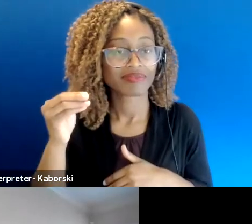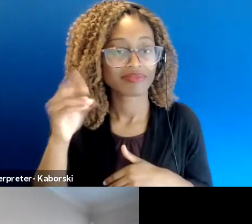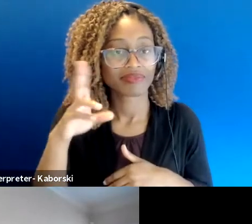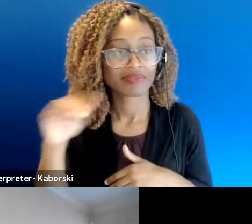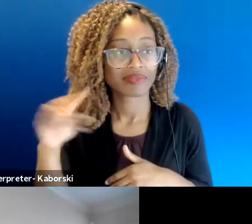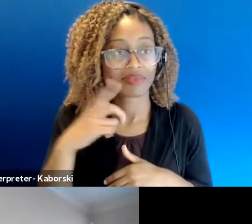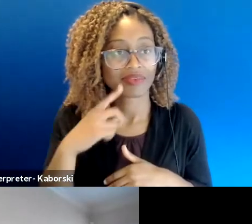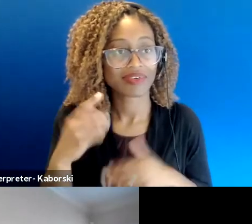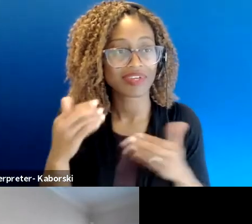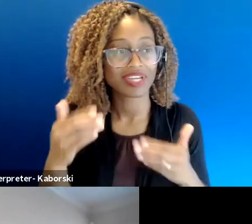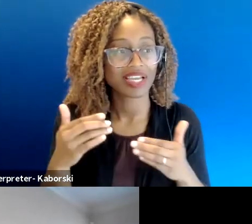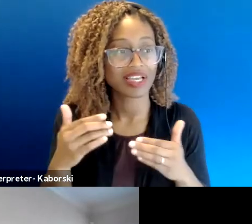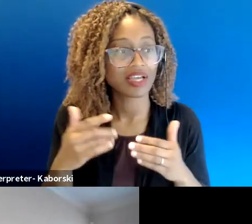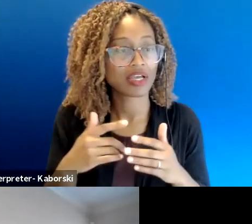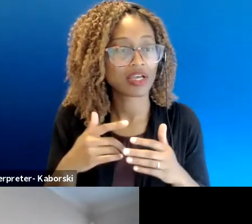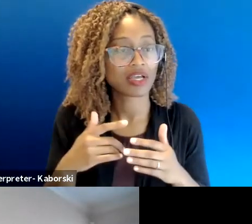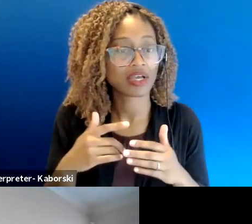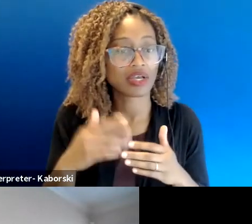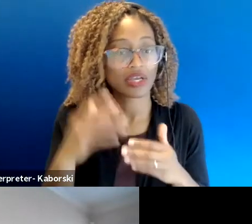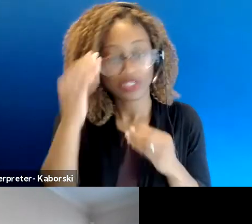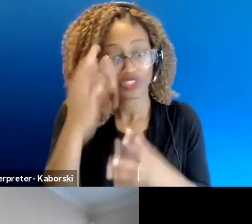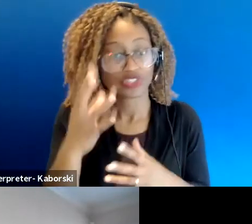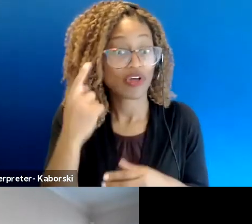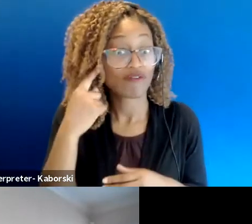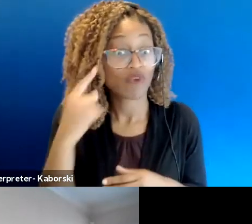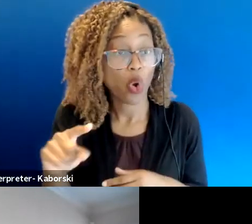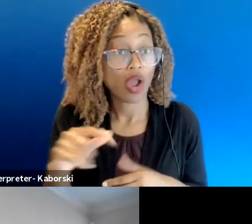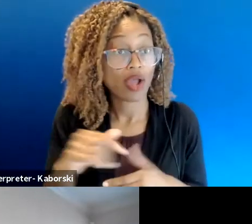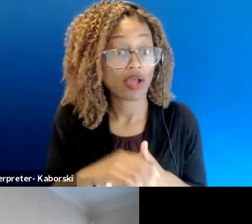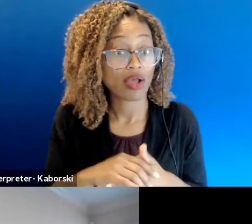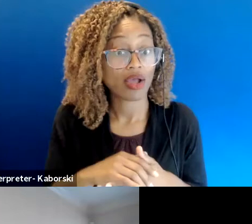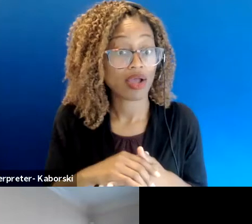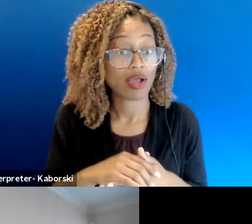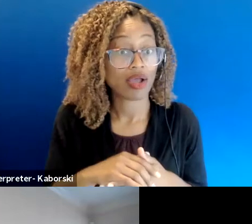let's get a little bit up. Just so the